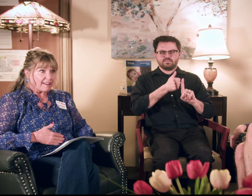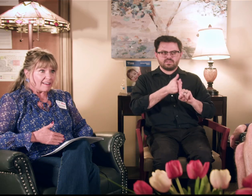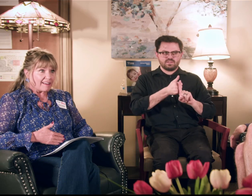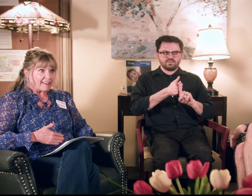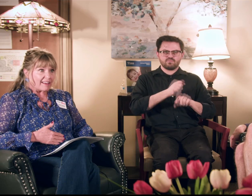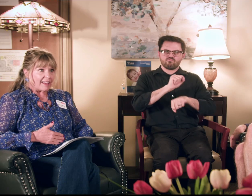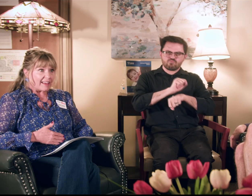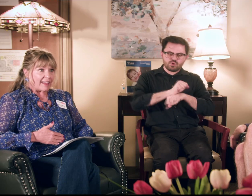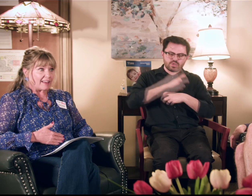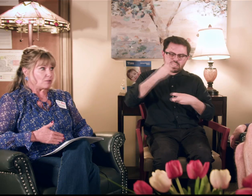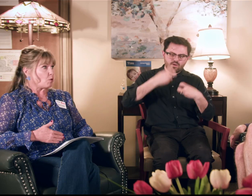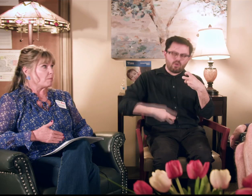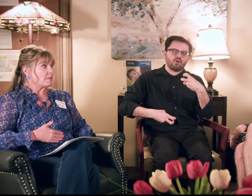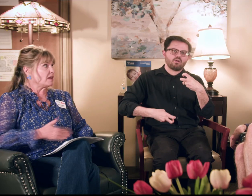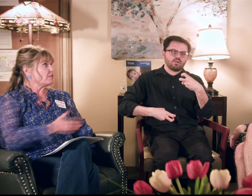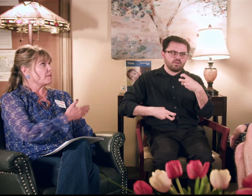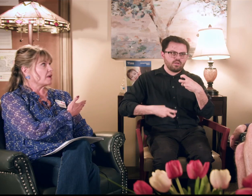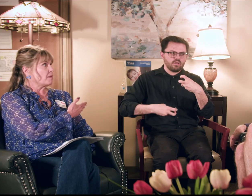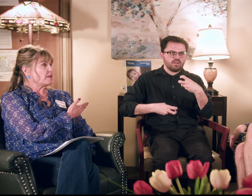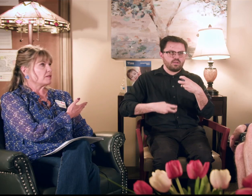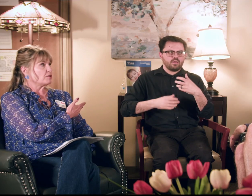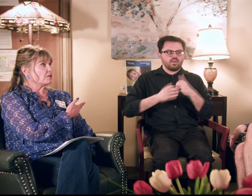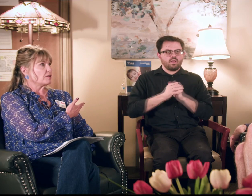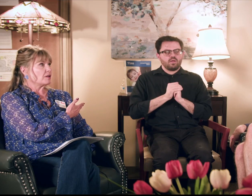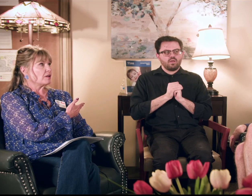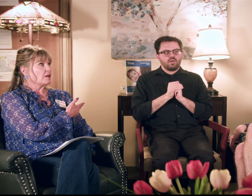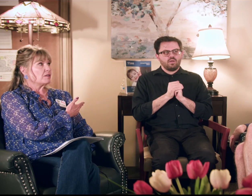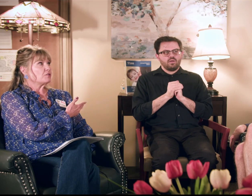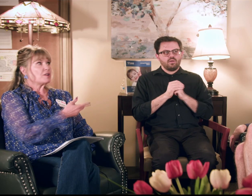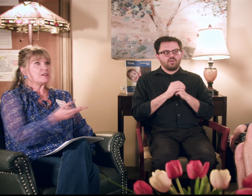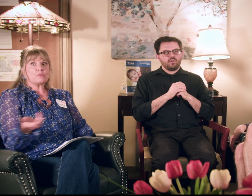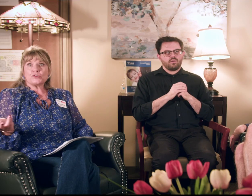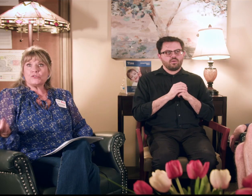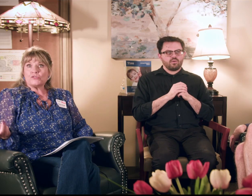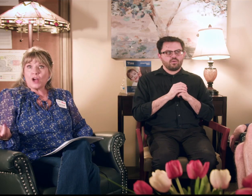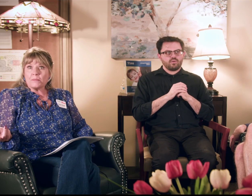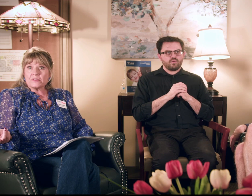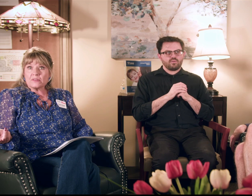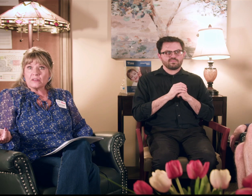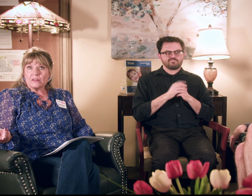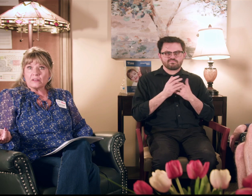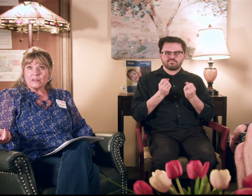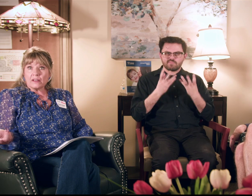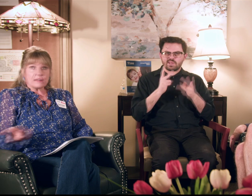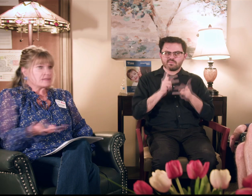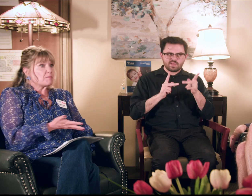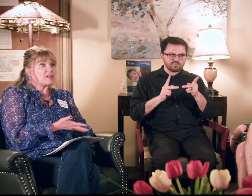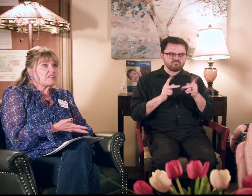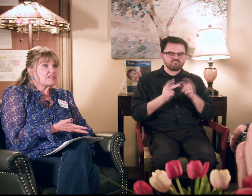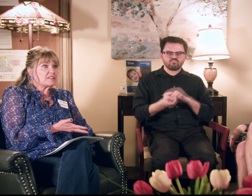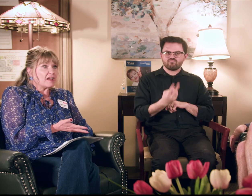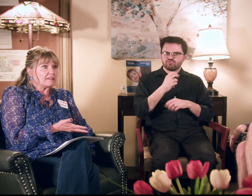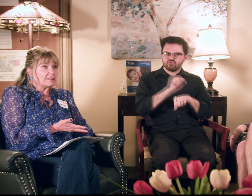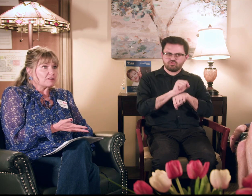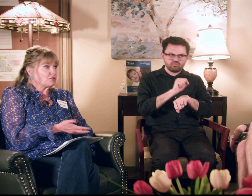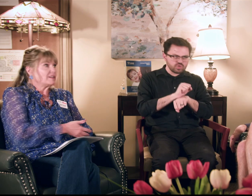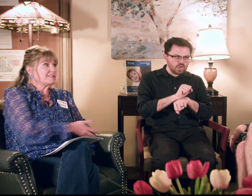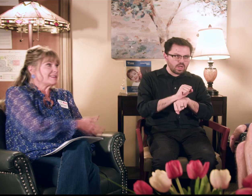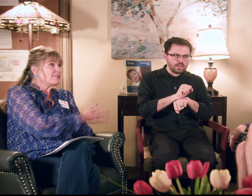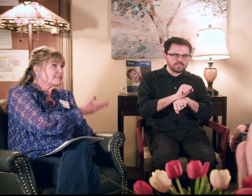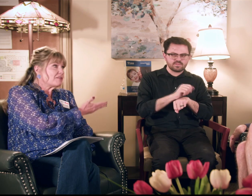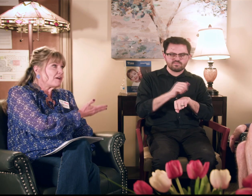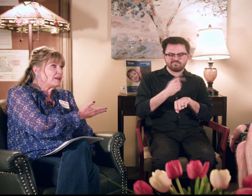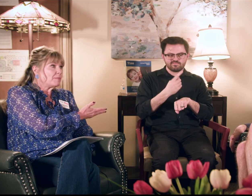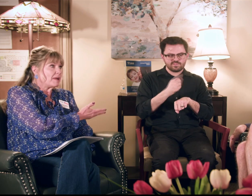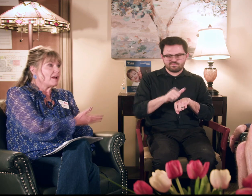hard. Or many of them that come in, they're trying to work 2 jobs and something on the side. They're